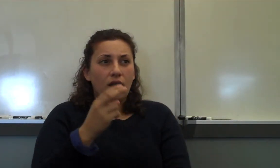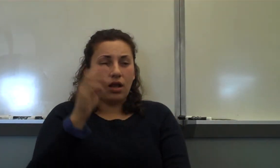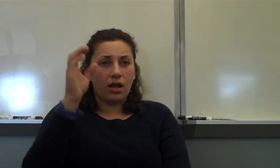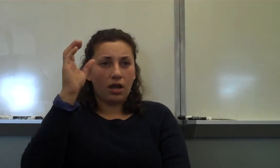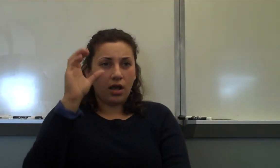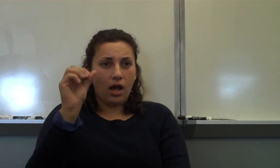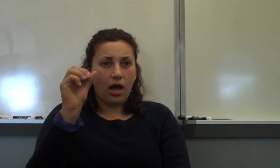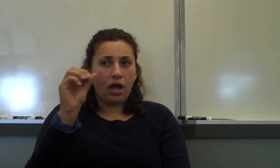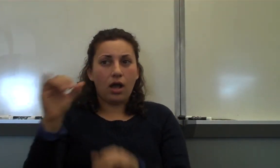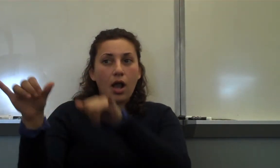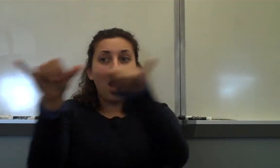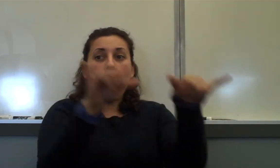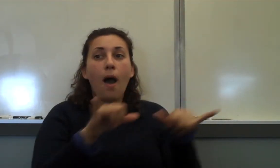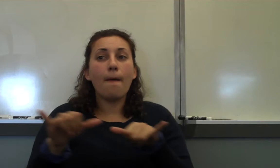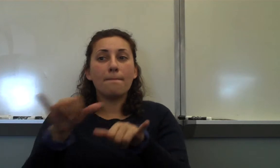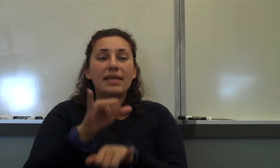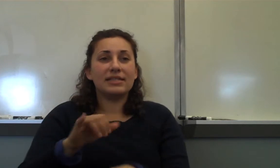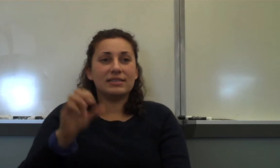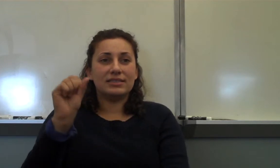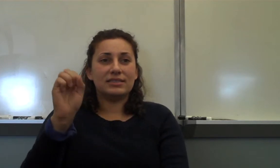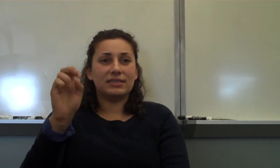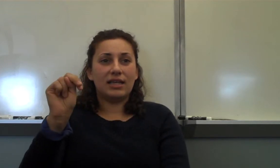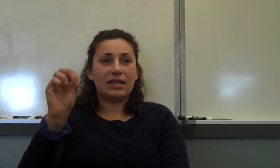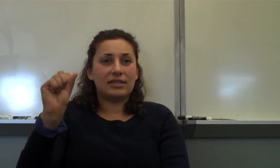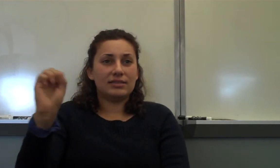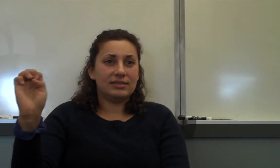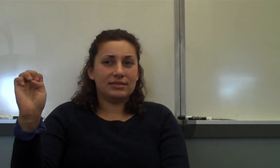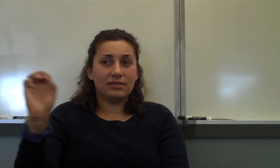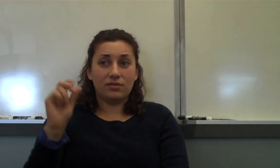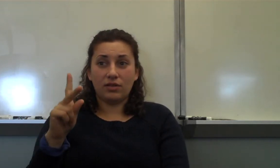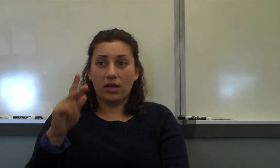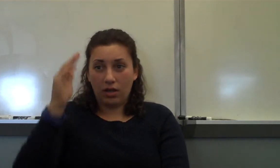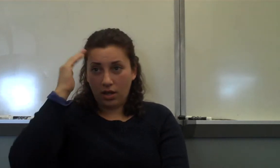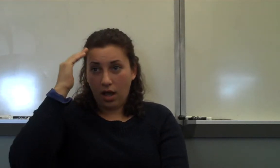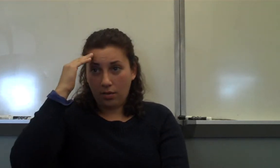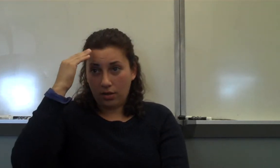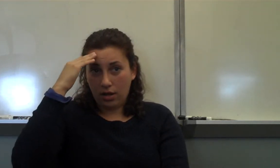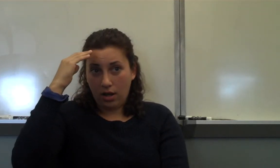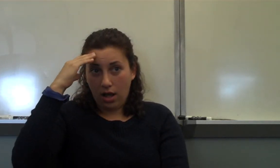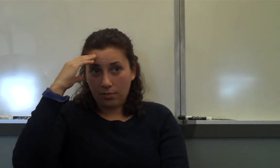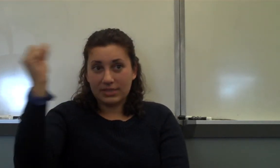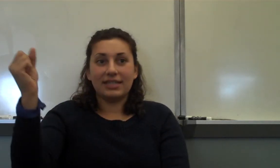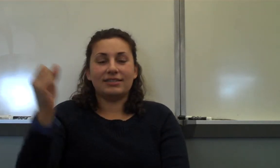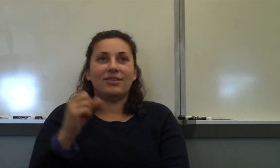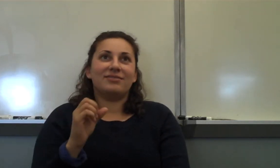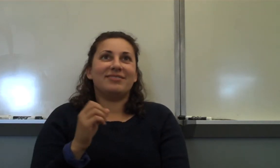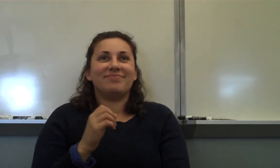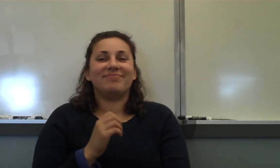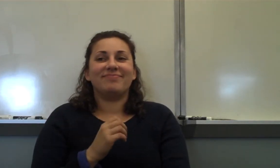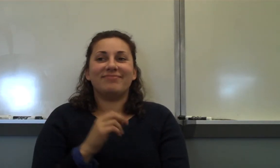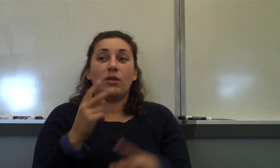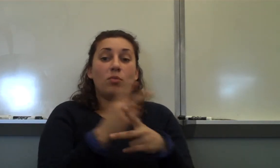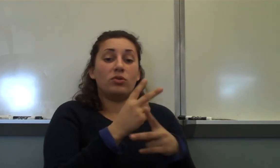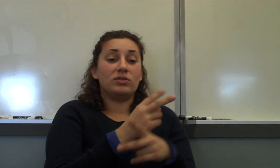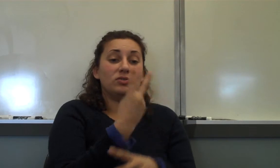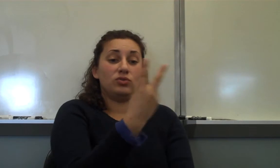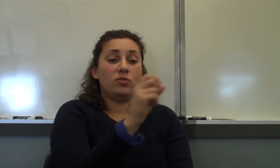math. We're going to use common sense. All right, if we're multiplying 2.7 by 10, are we making it bigger or